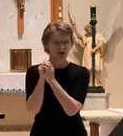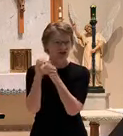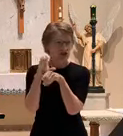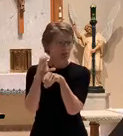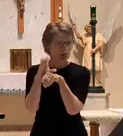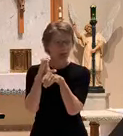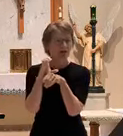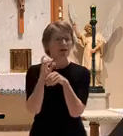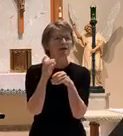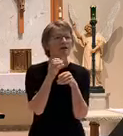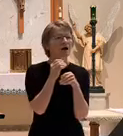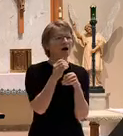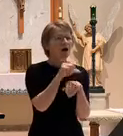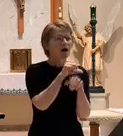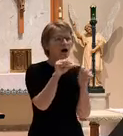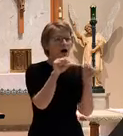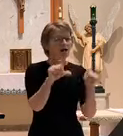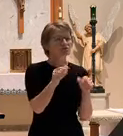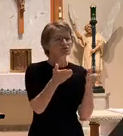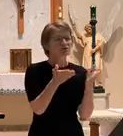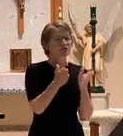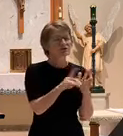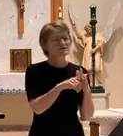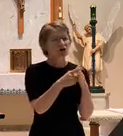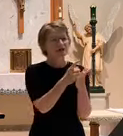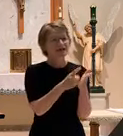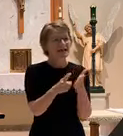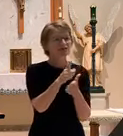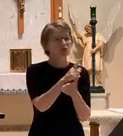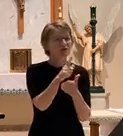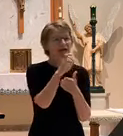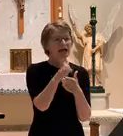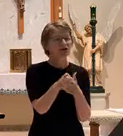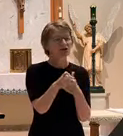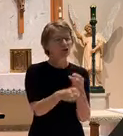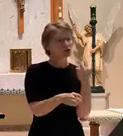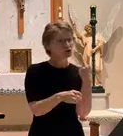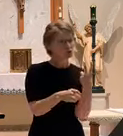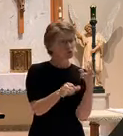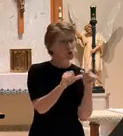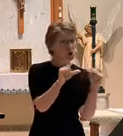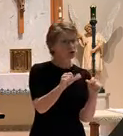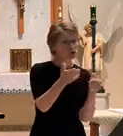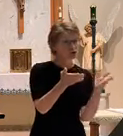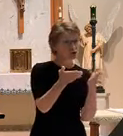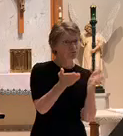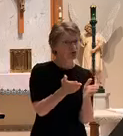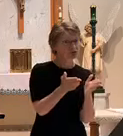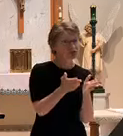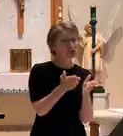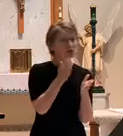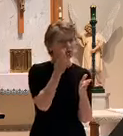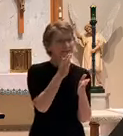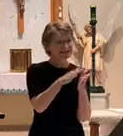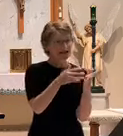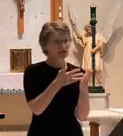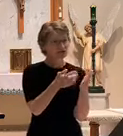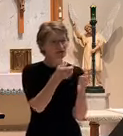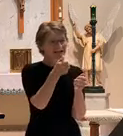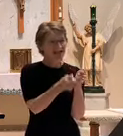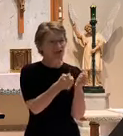Altar servers. Starting next weekend, two altar servers will be scheduled for each